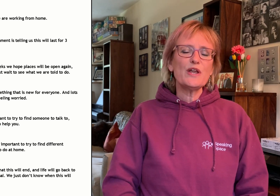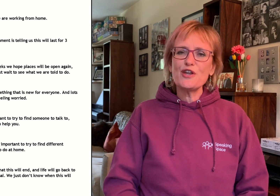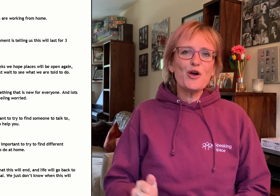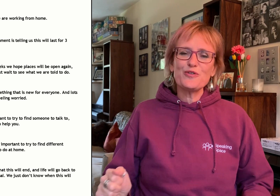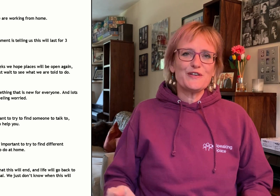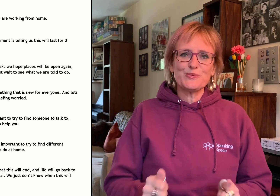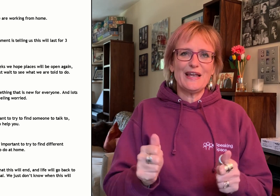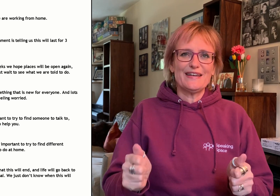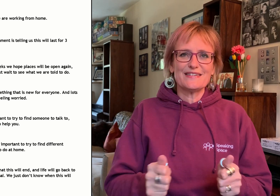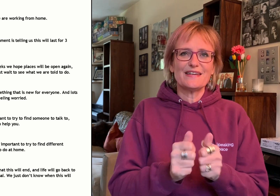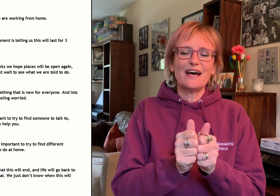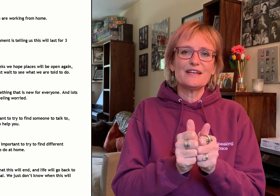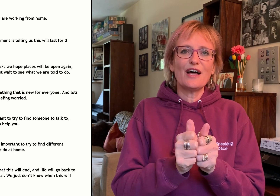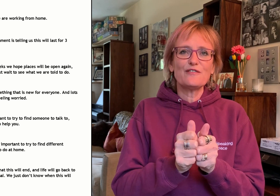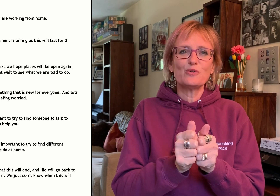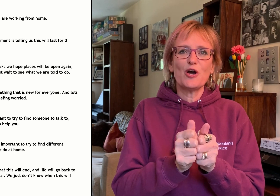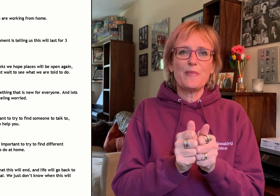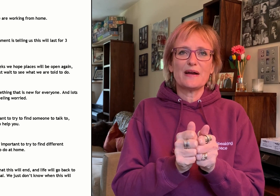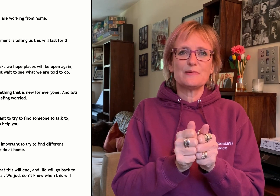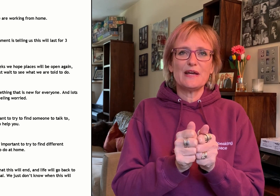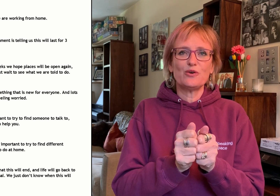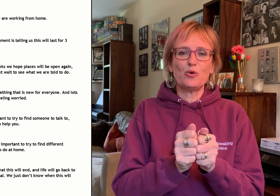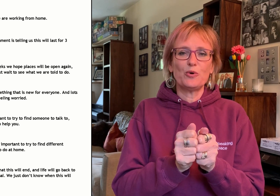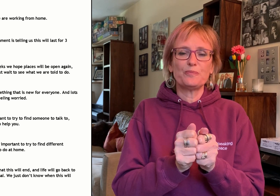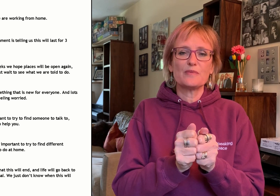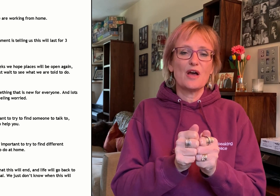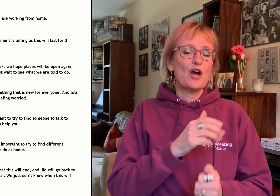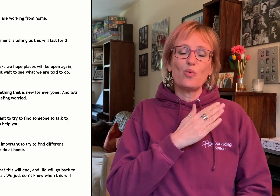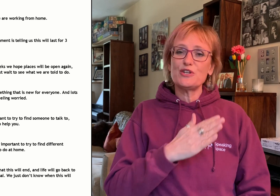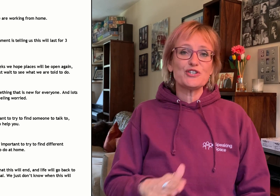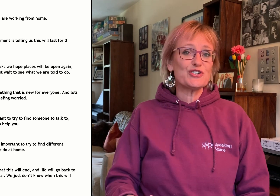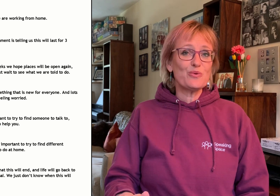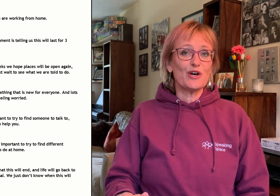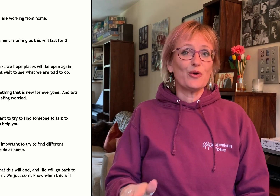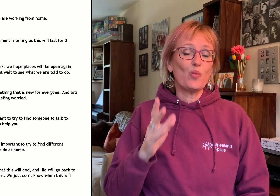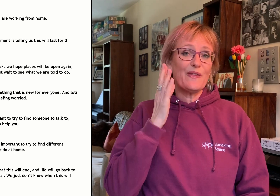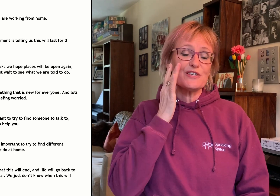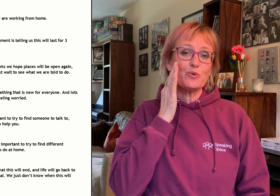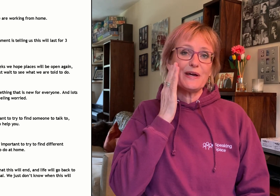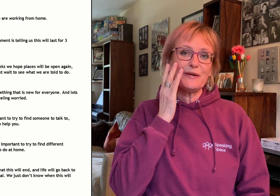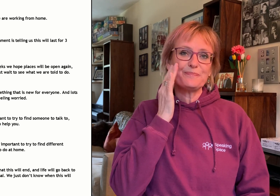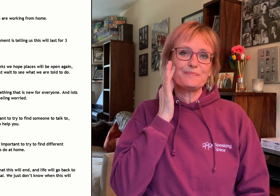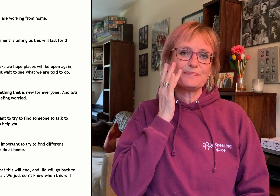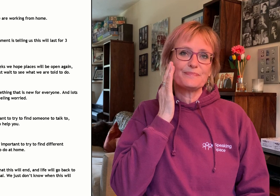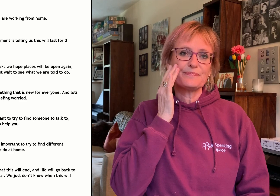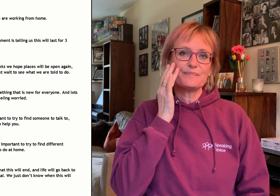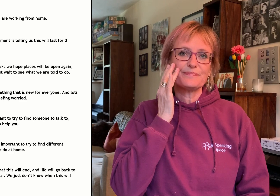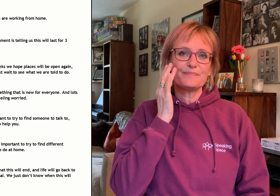We know that this will end and life will go back to being normal. We just don't know when this will be.